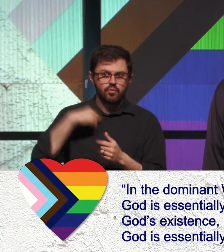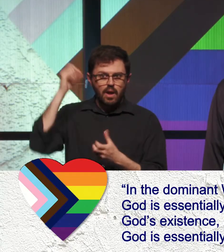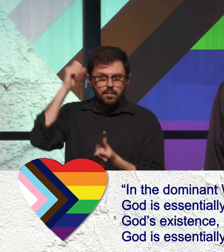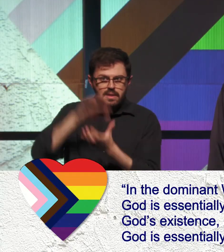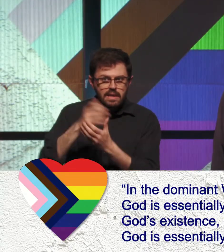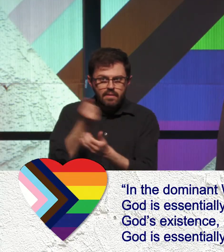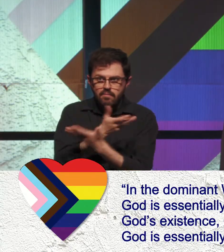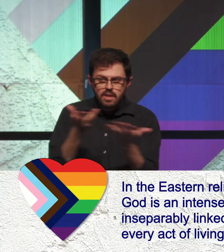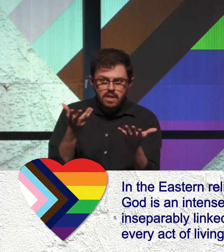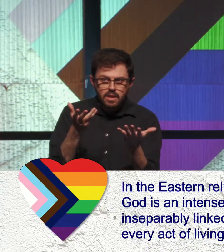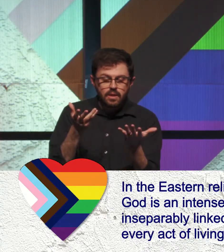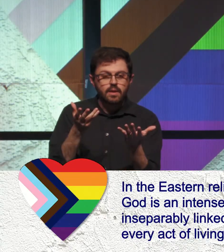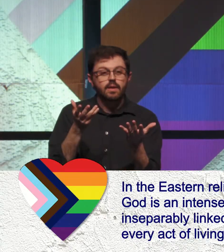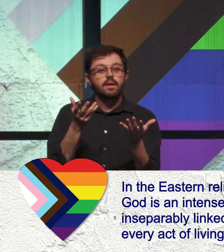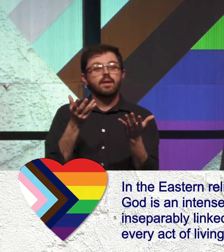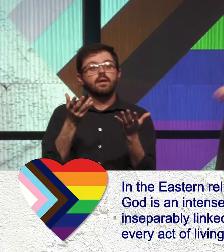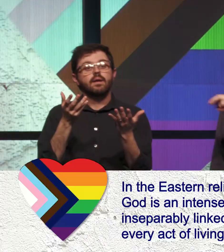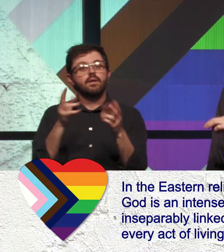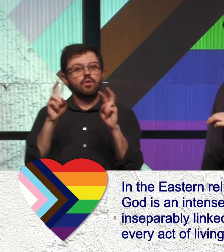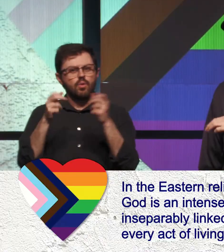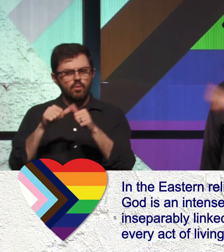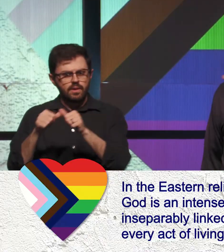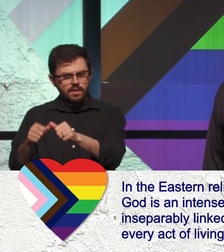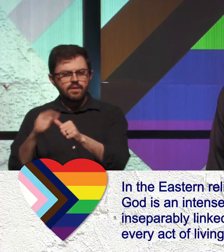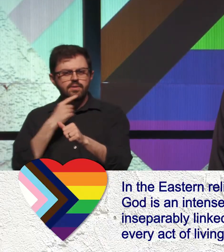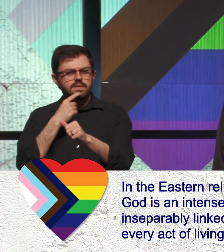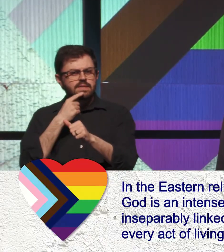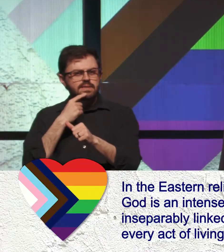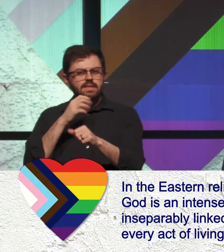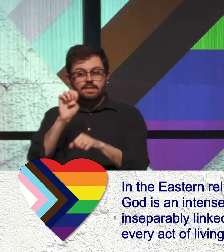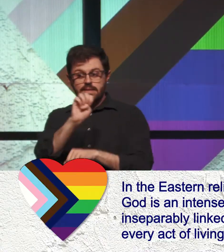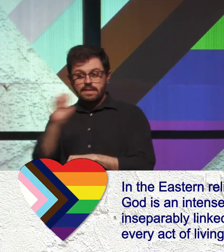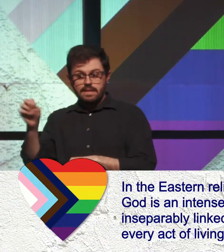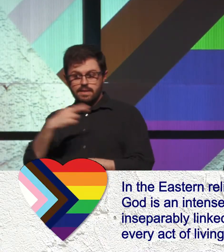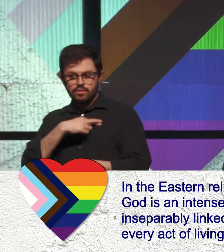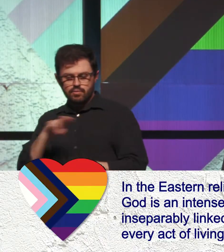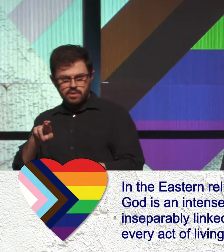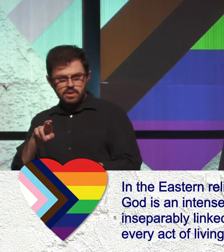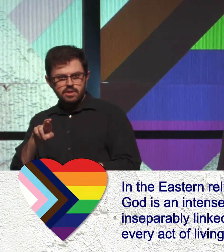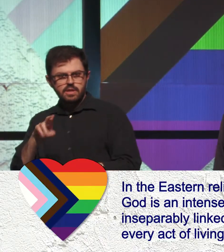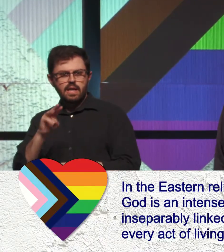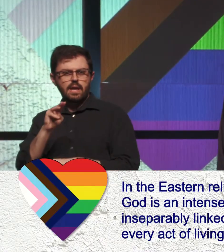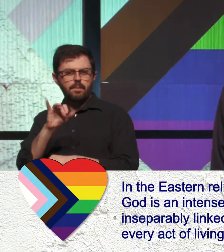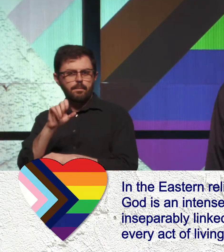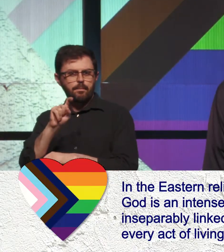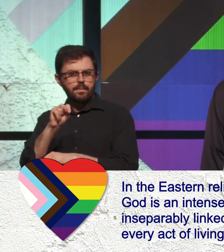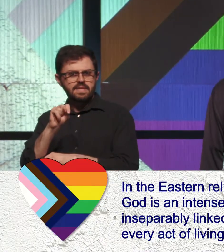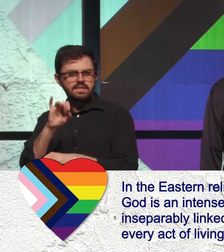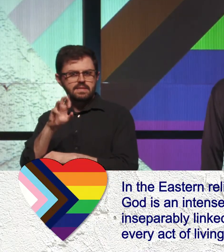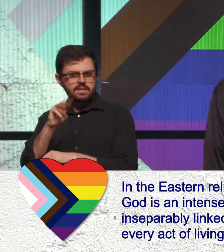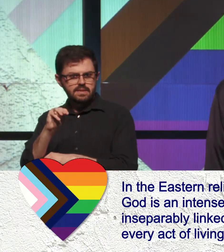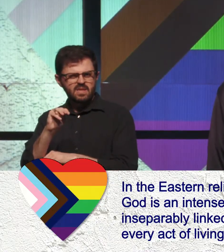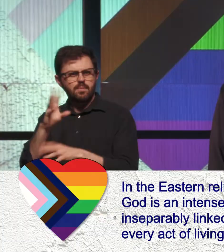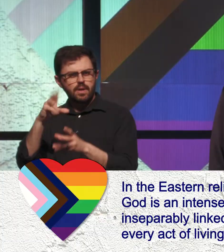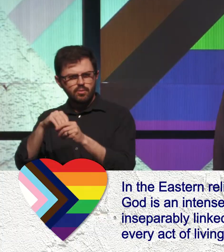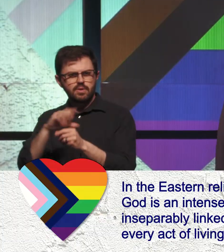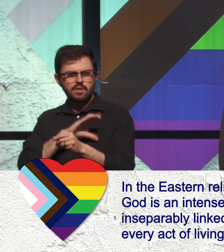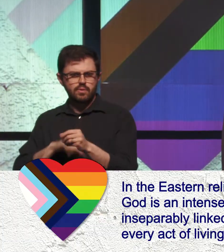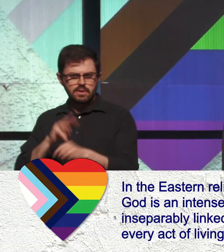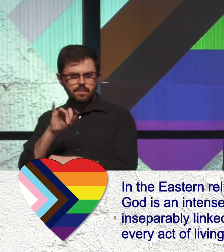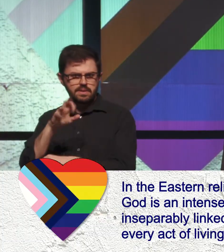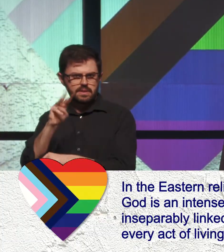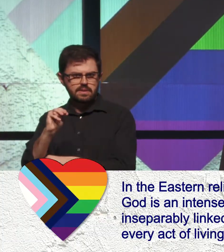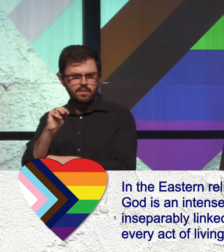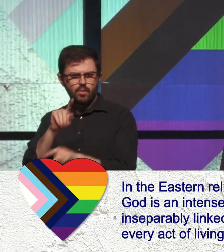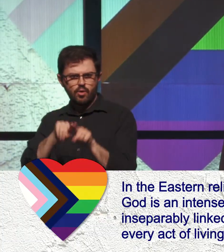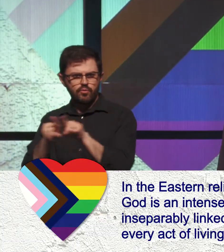And Fromm goes on, he says, but in Eastern religions and mysticisms, including Christian mysticism, the mysticism within our own tradition, the love of God is